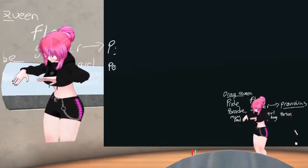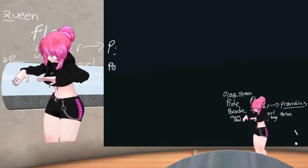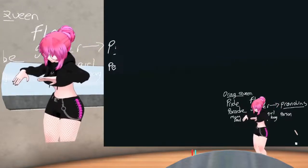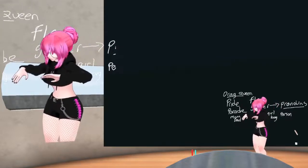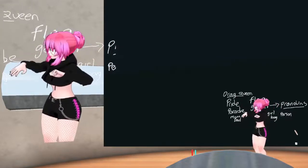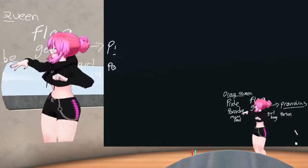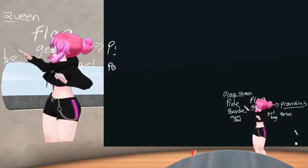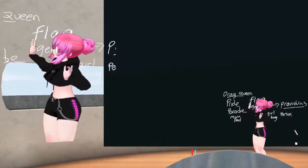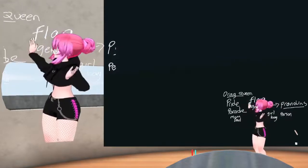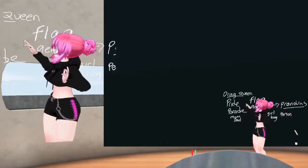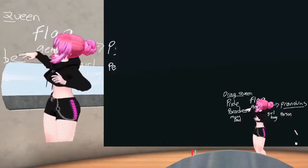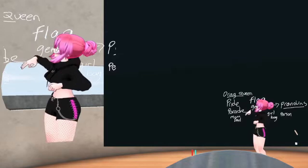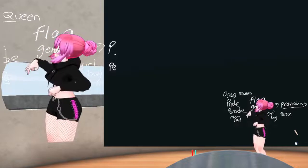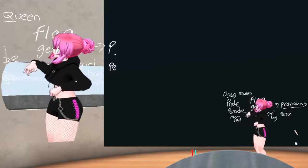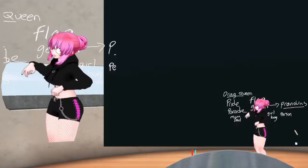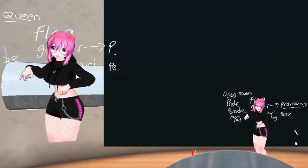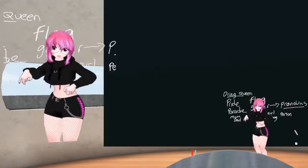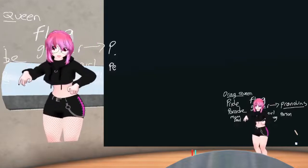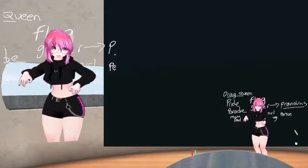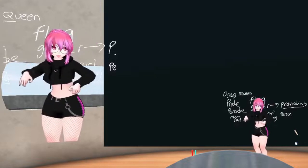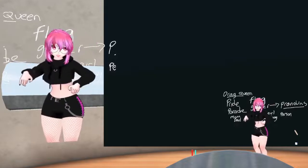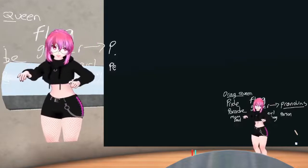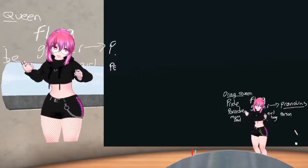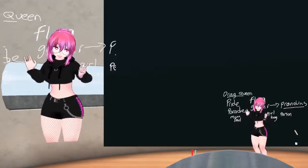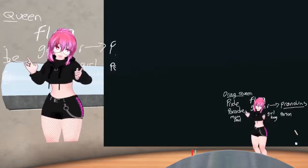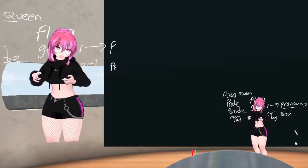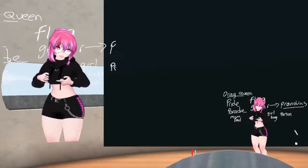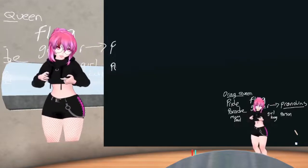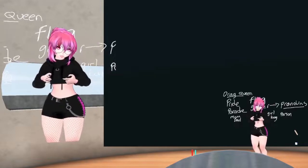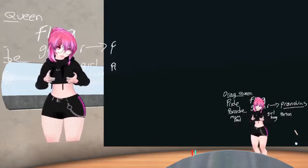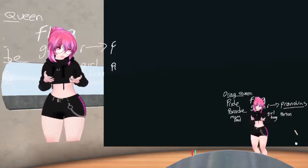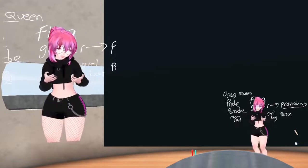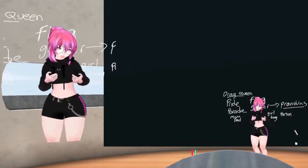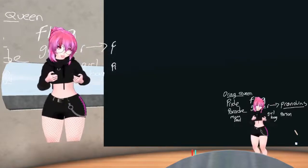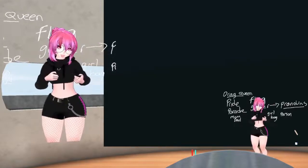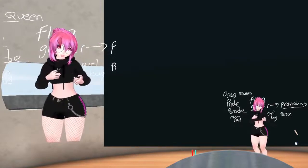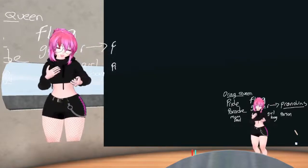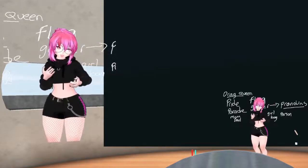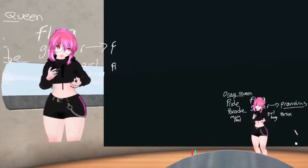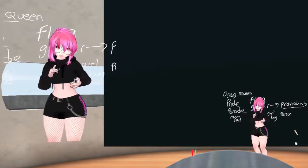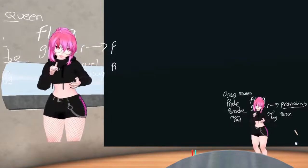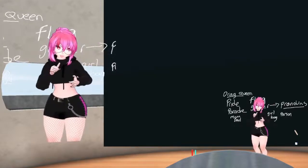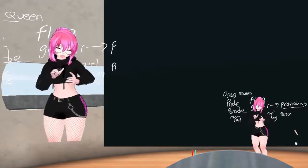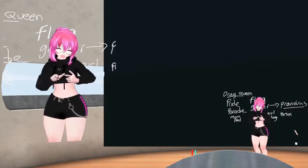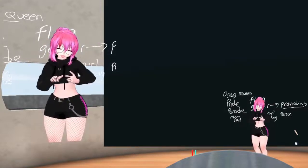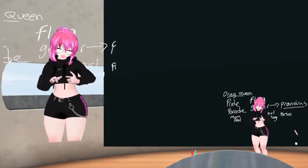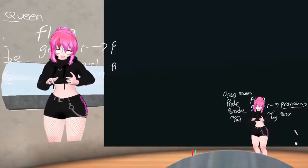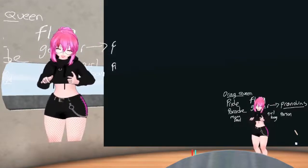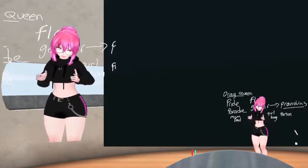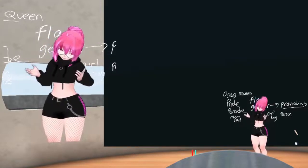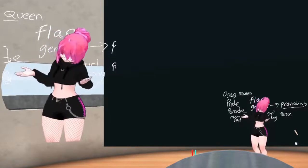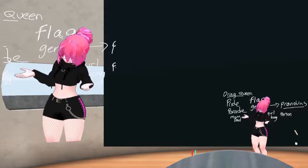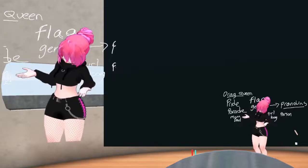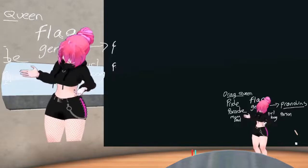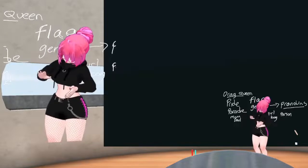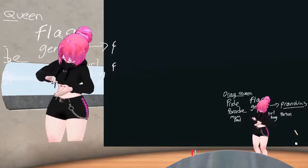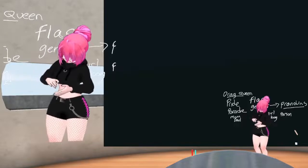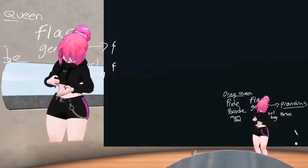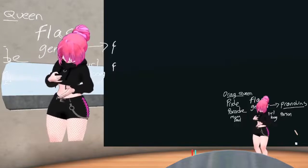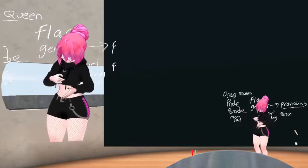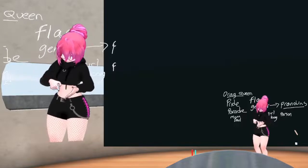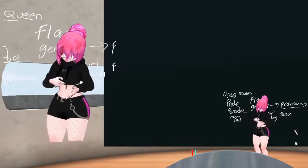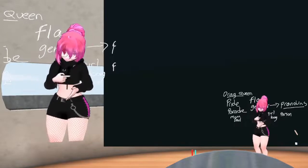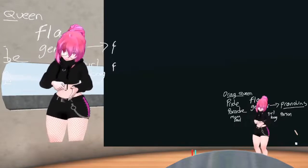it? Oh, perfect. And then we'll answer some questions. And then if any of you guys want, if you're feeling up to it, I'm not going to force you. I was